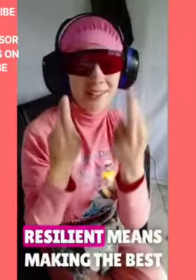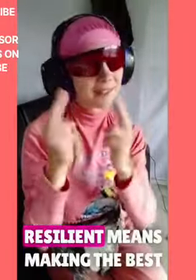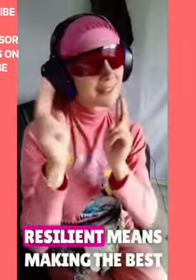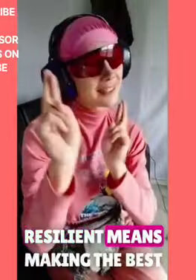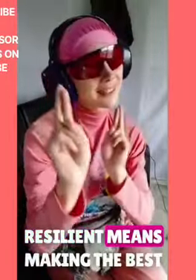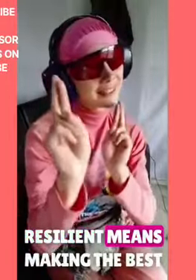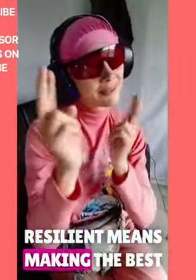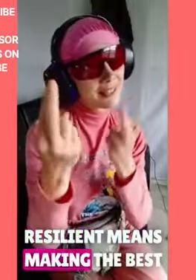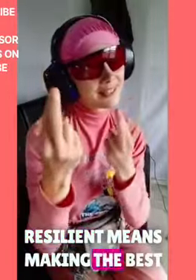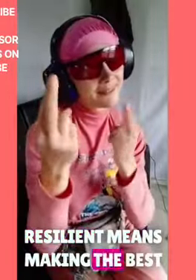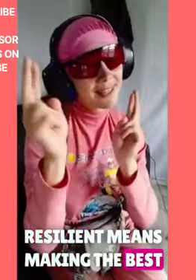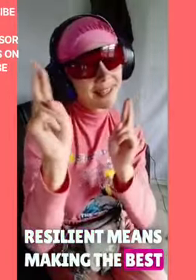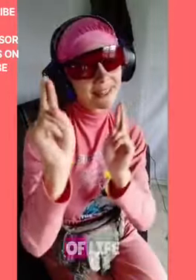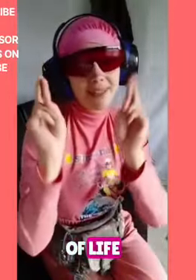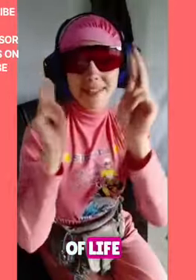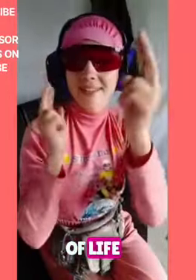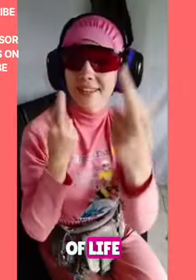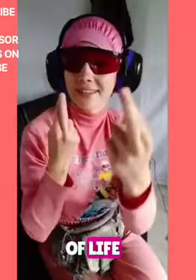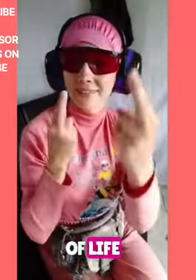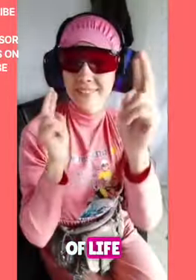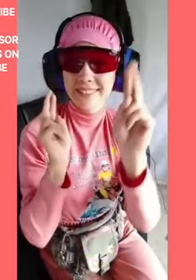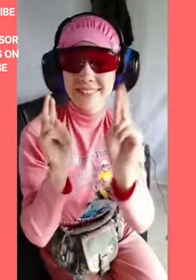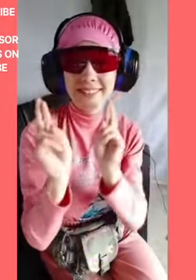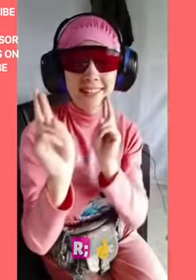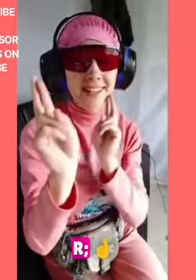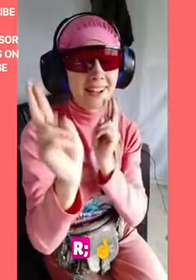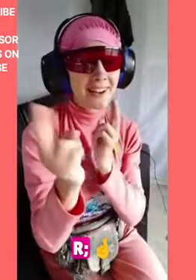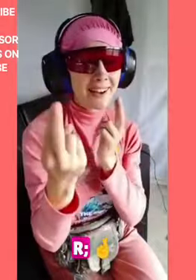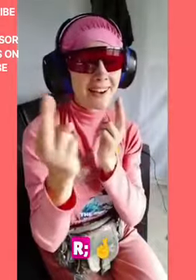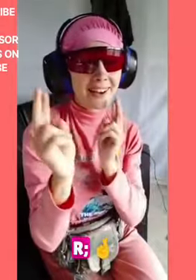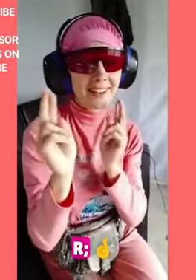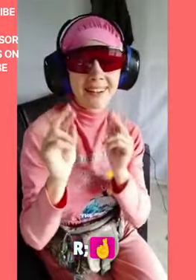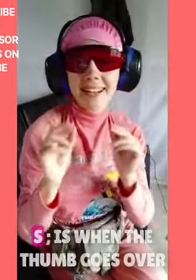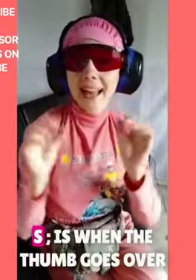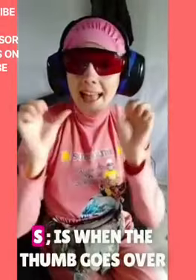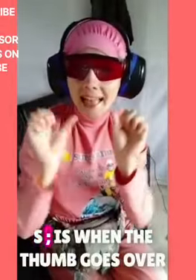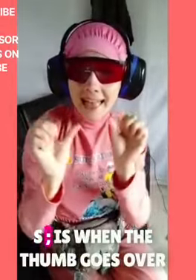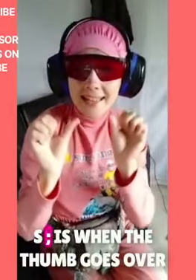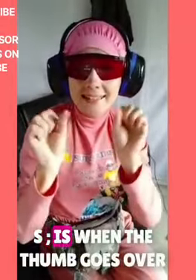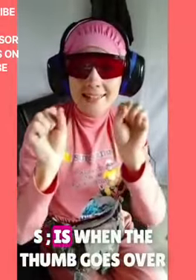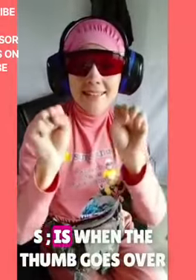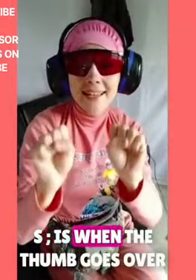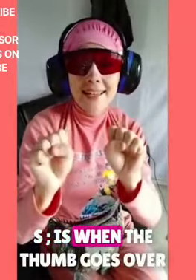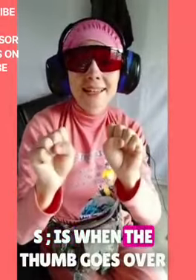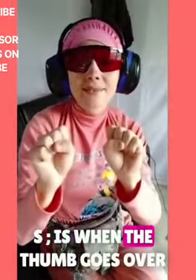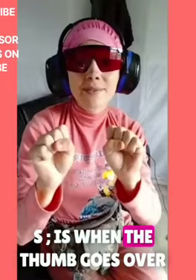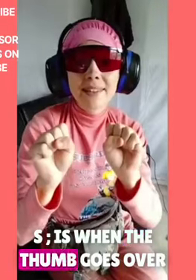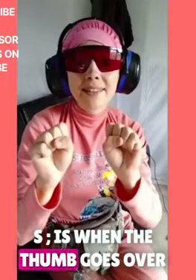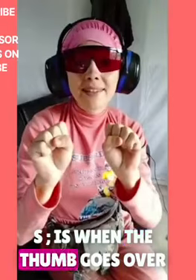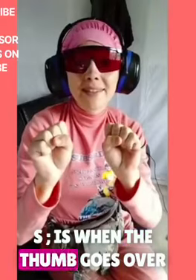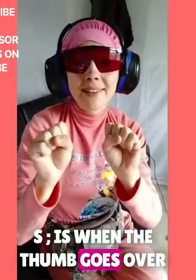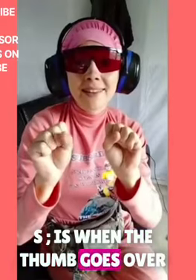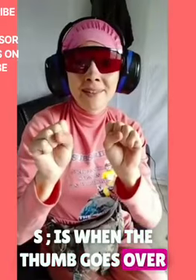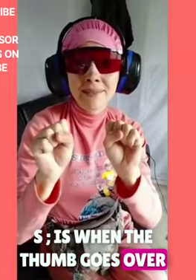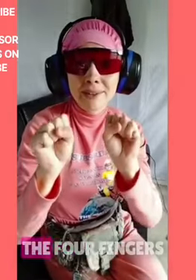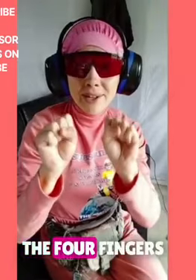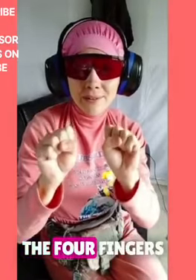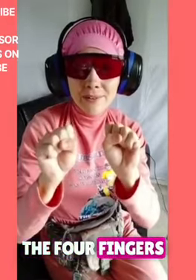Resilient means making the best of life. R. S is when the thumb goes over the four